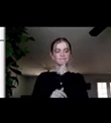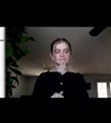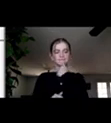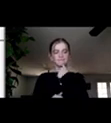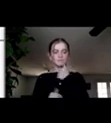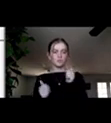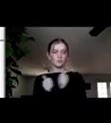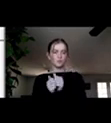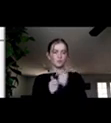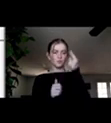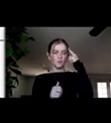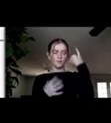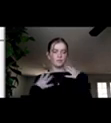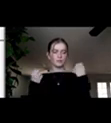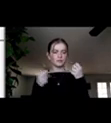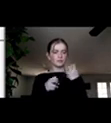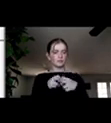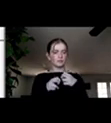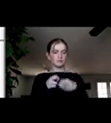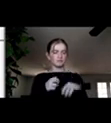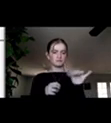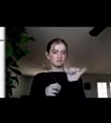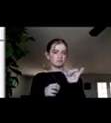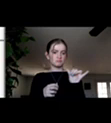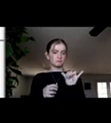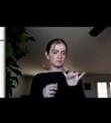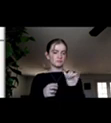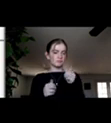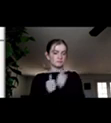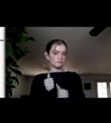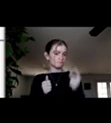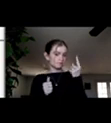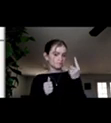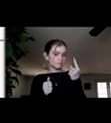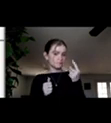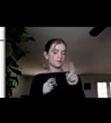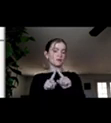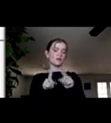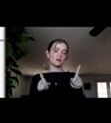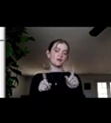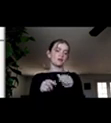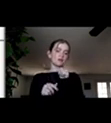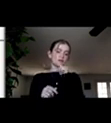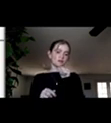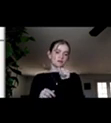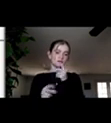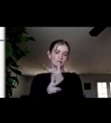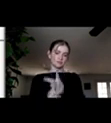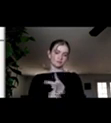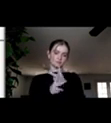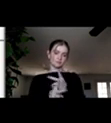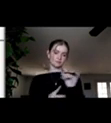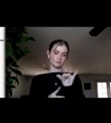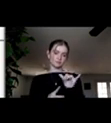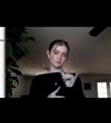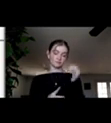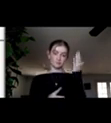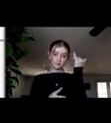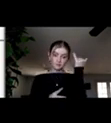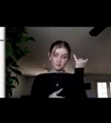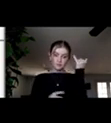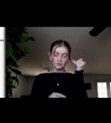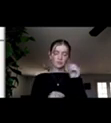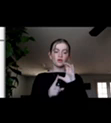Deaf people suffer from mental health issues like everyone else, but they are not treated the same because of culturally biased testing of